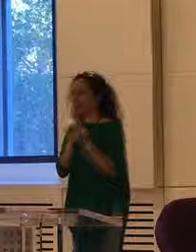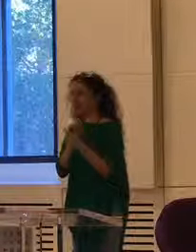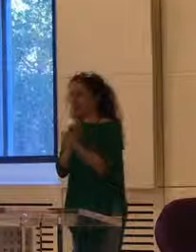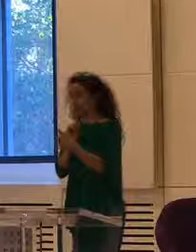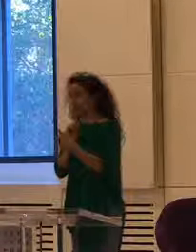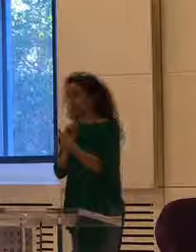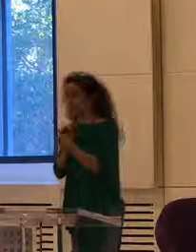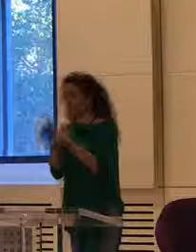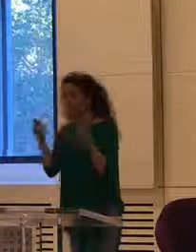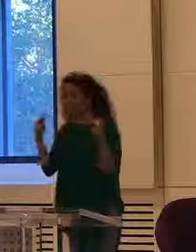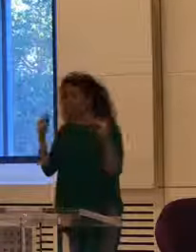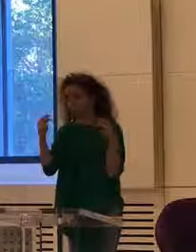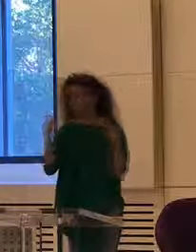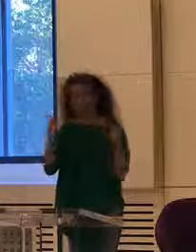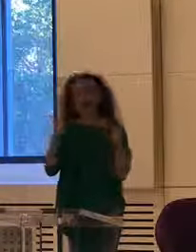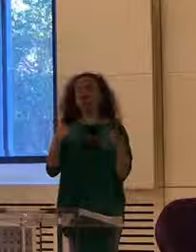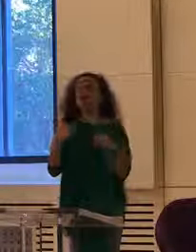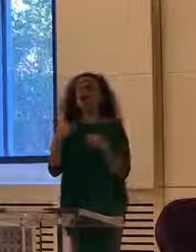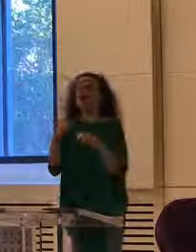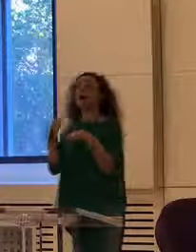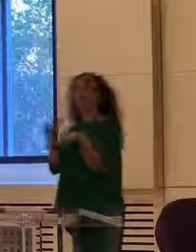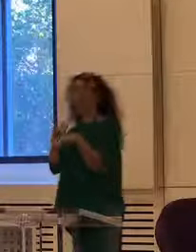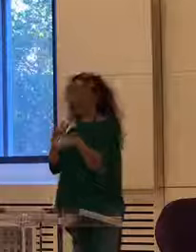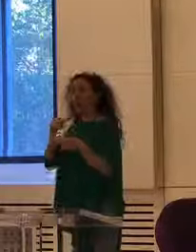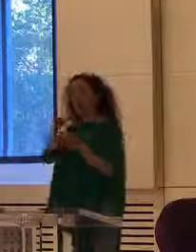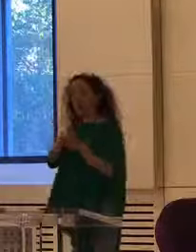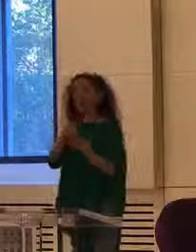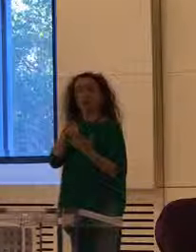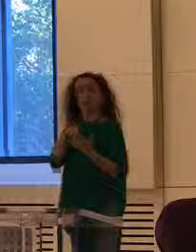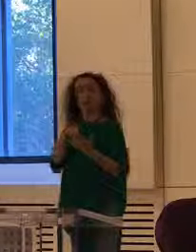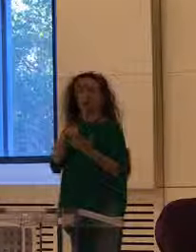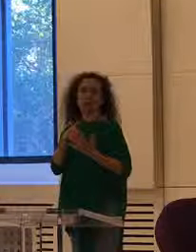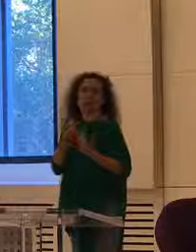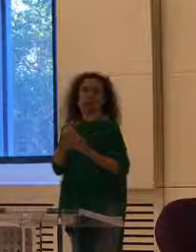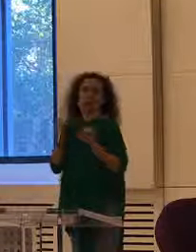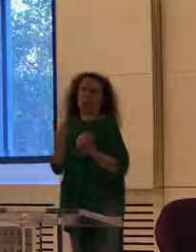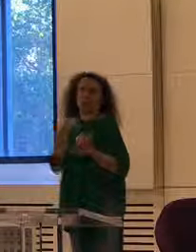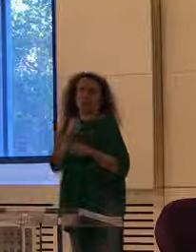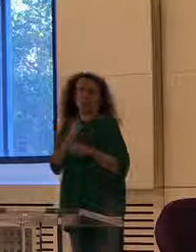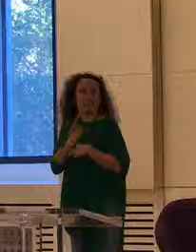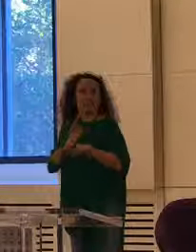Psychosis. Everybody can watch? Yes? Okay.